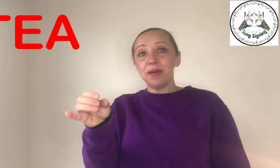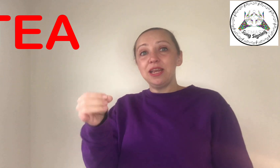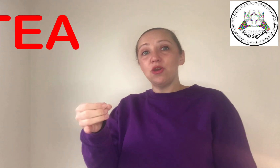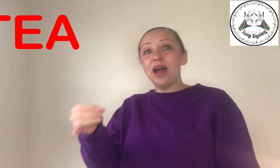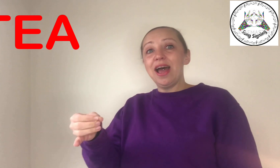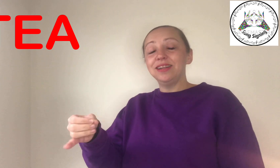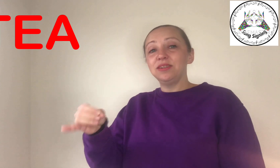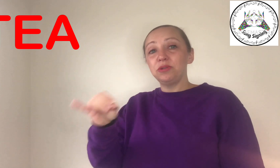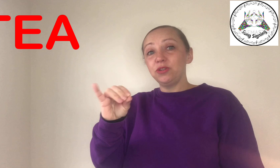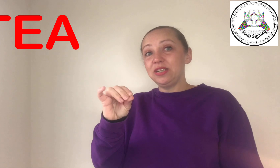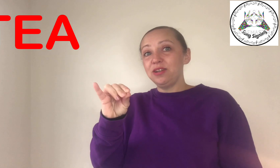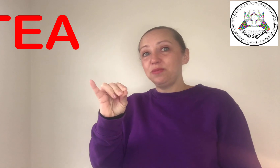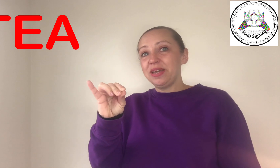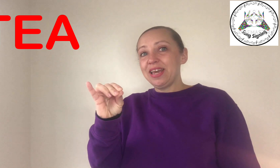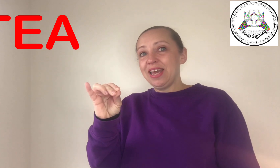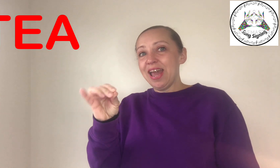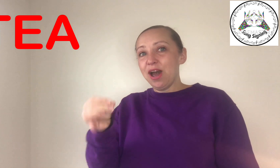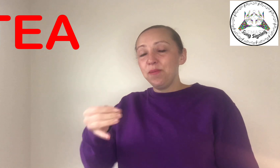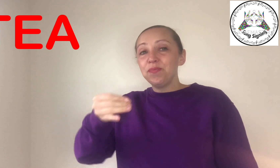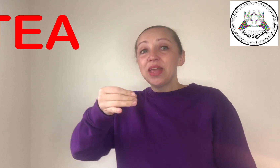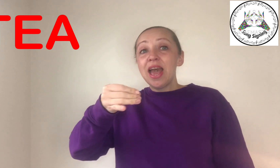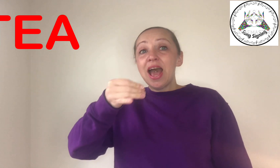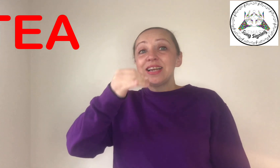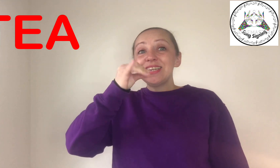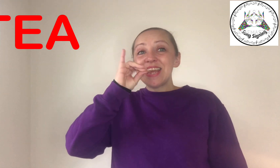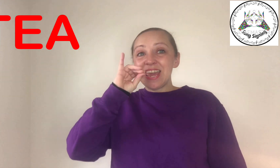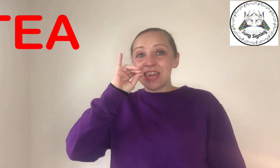in your hand with your little pinky out. Tea.